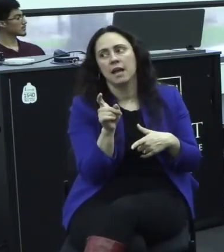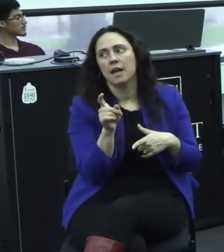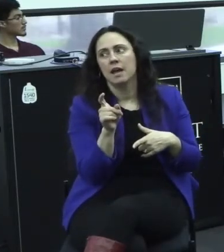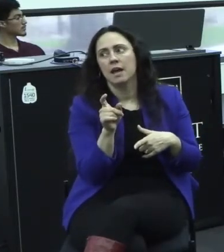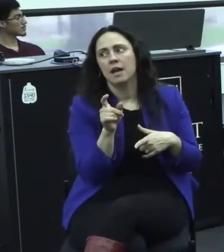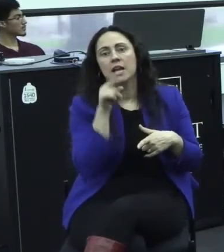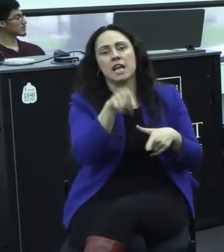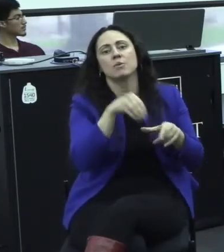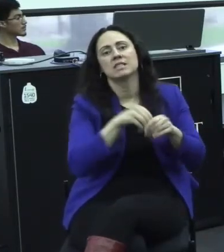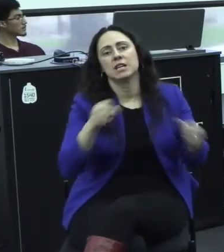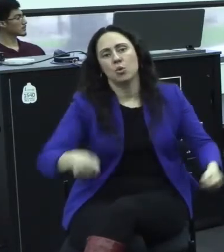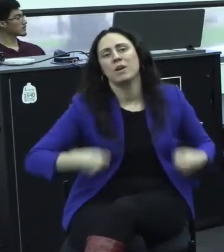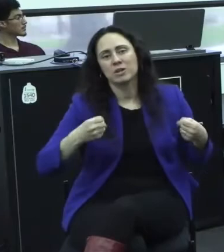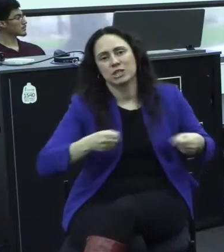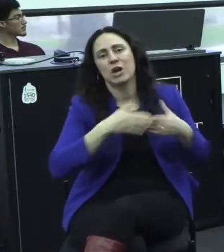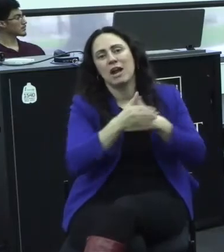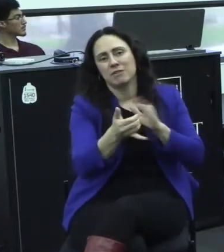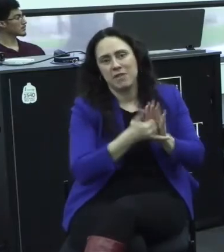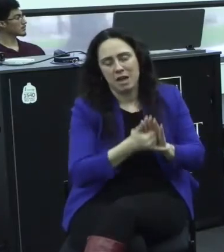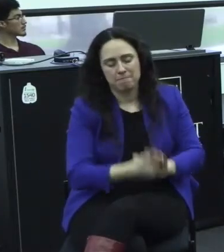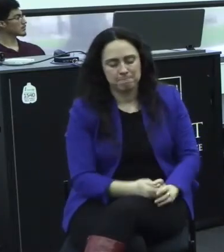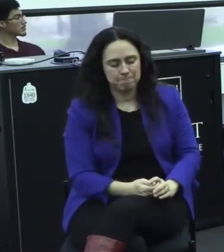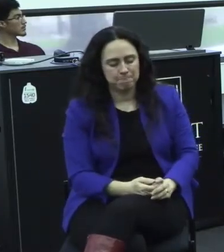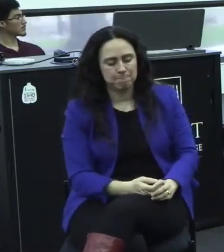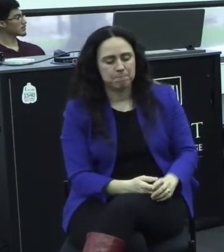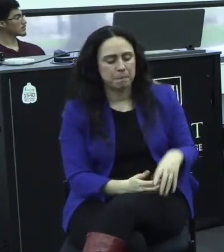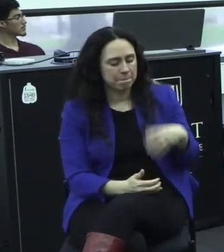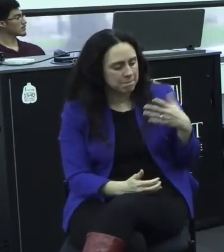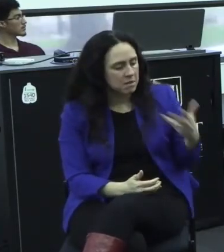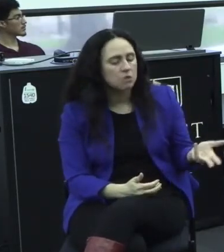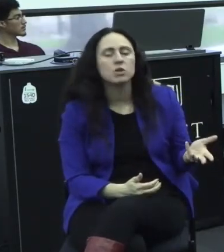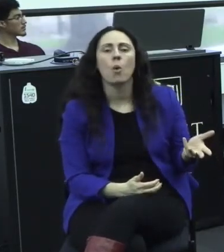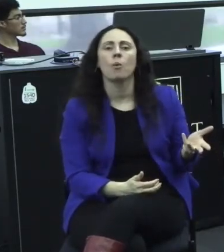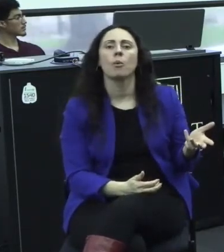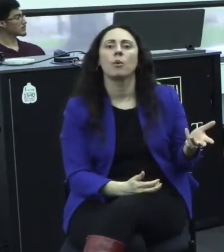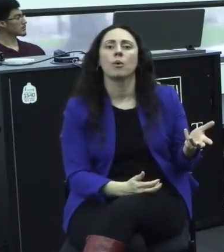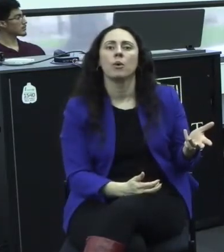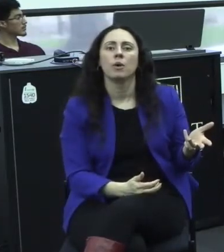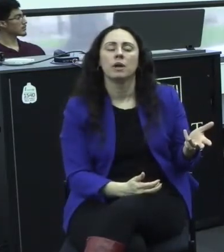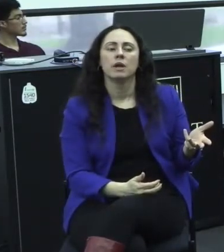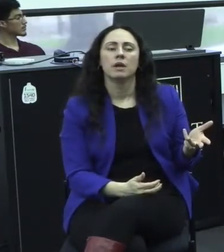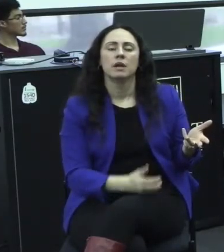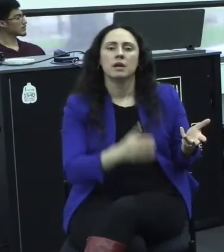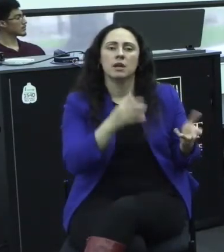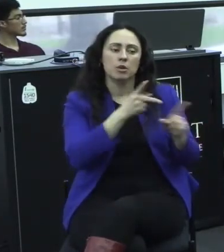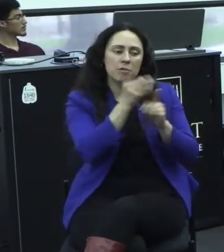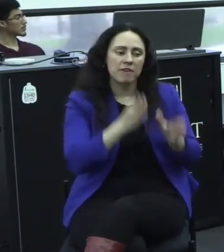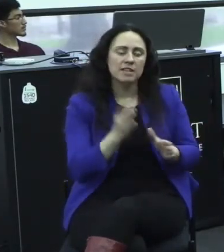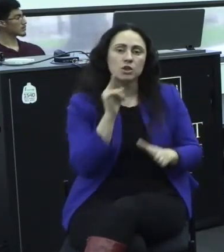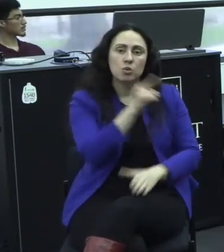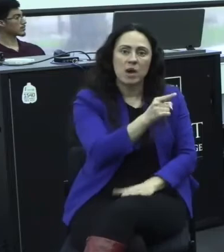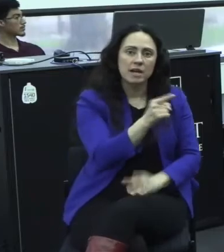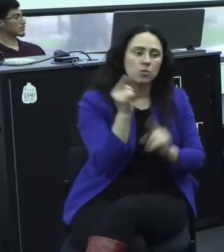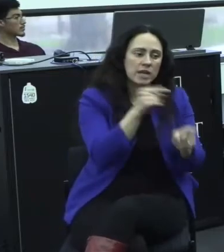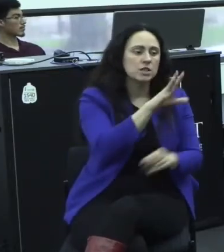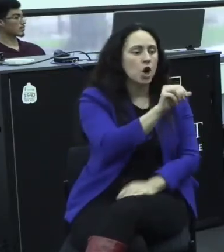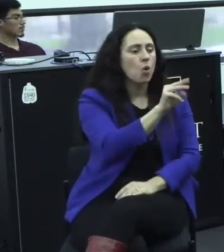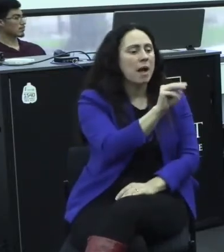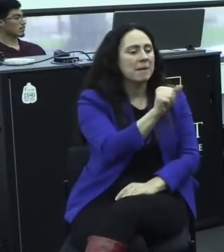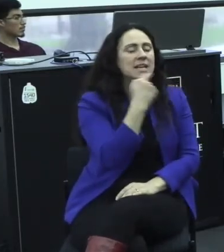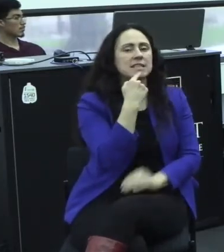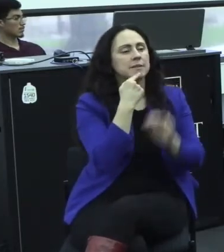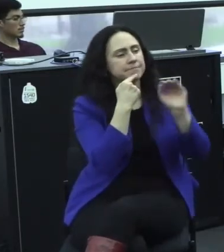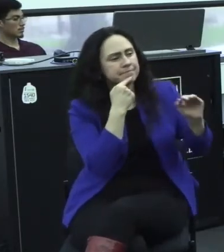was in a wheelchair after that. So he went to OMA and said, "Can you